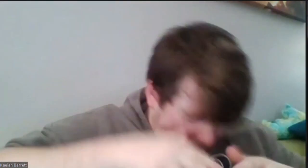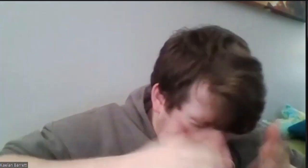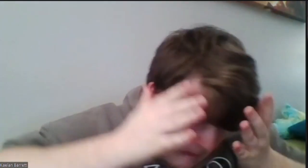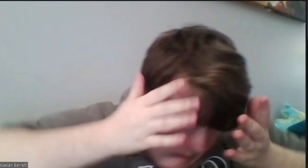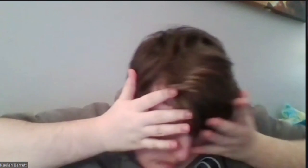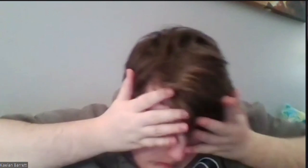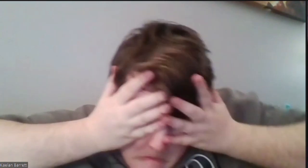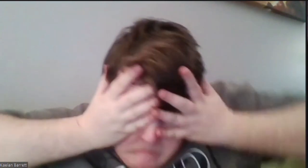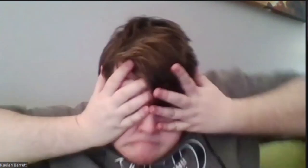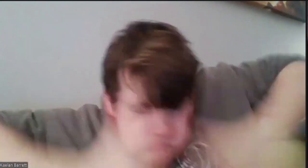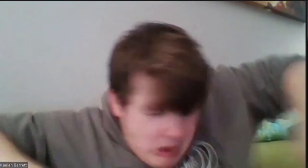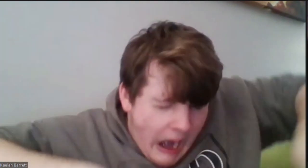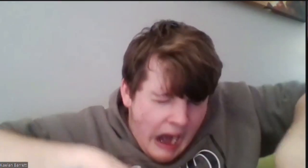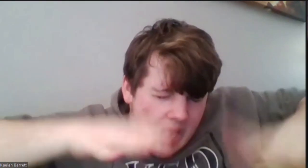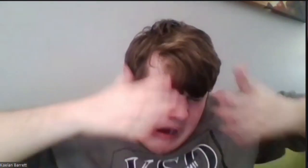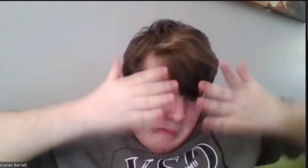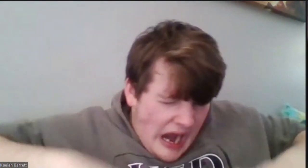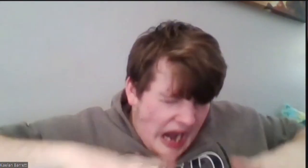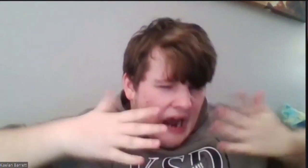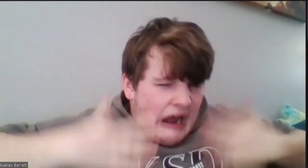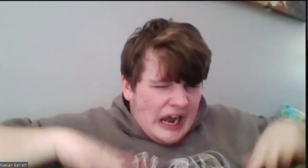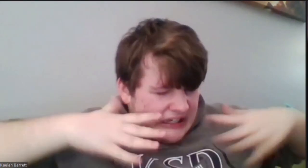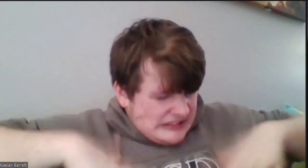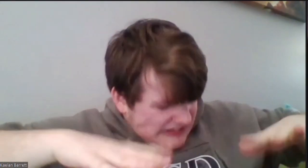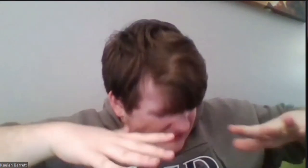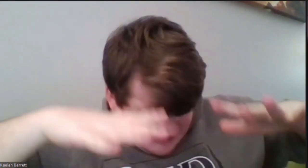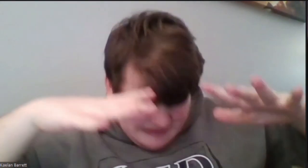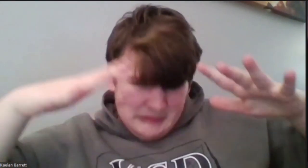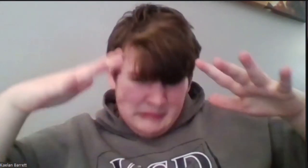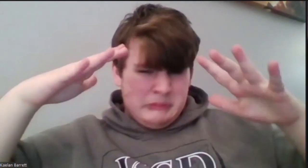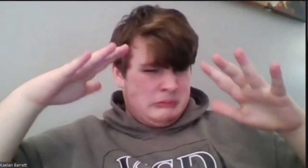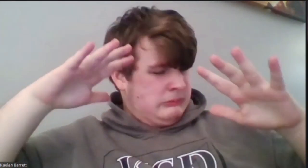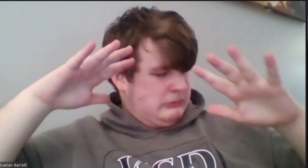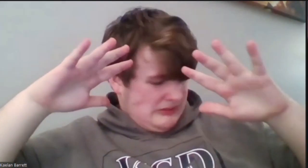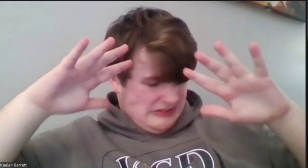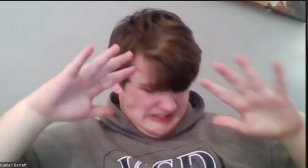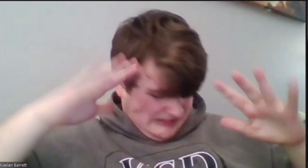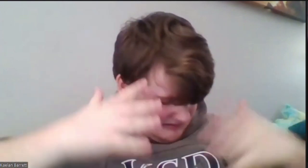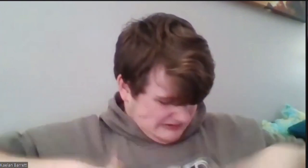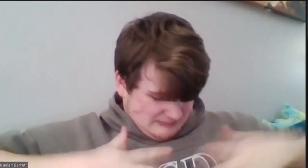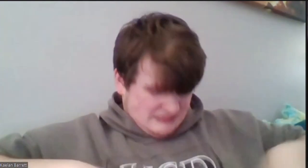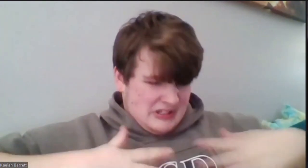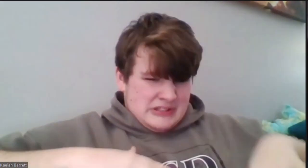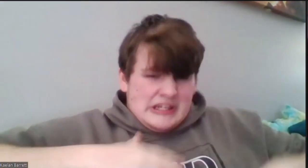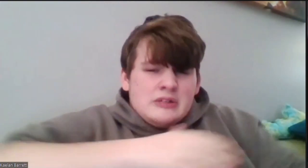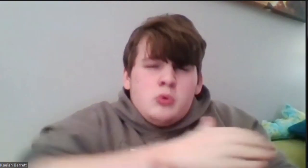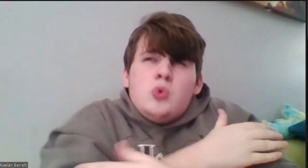he skids through the snow as they finally come to a stop, brushing the snow off of his face, cleaning